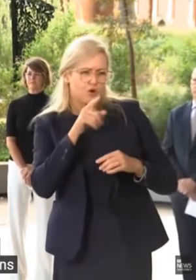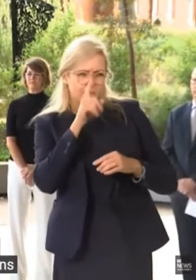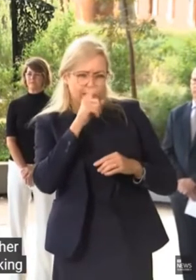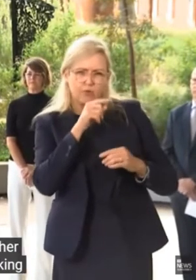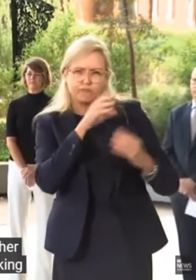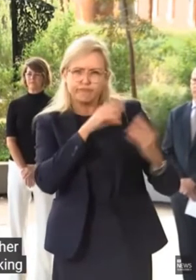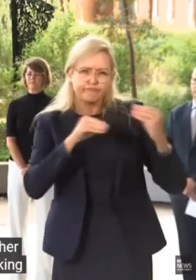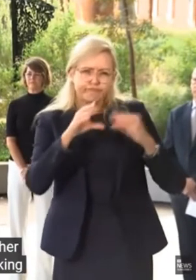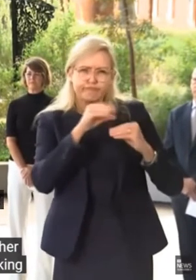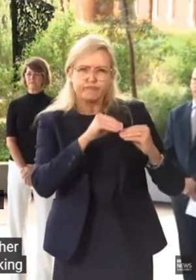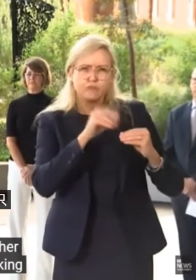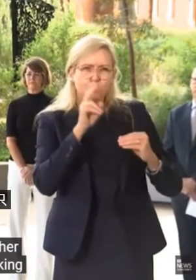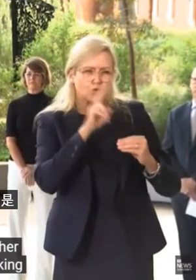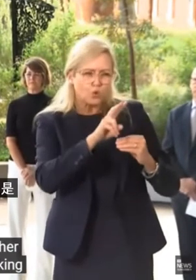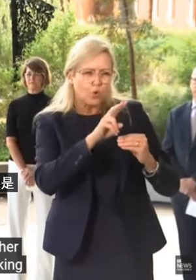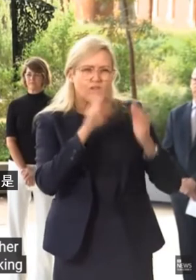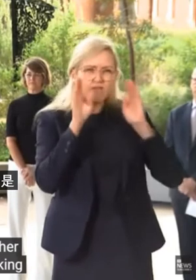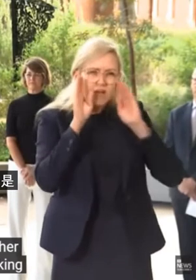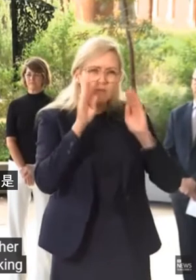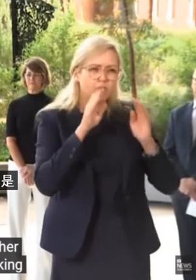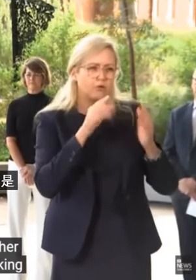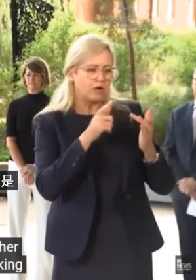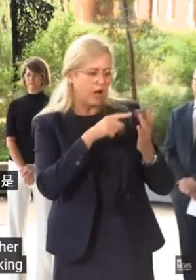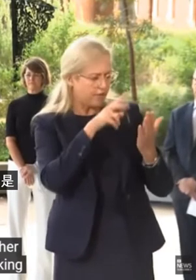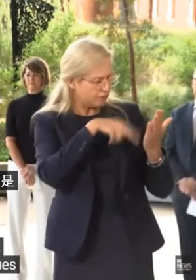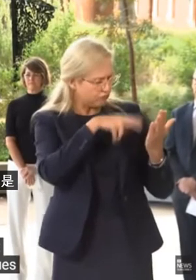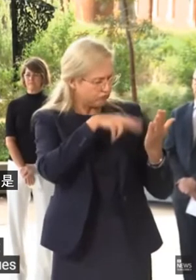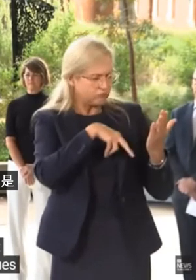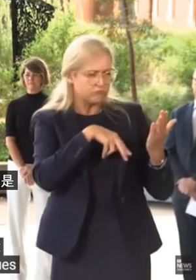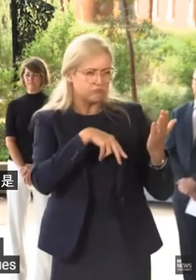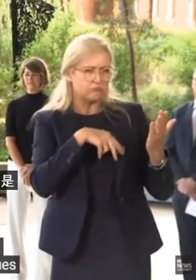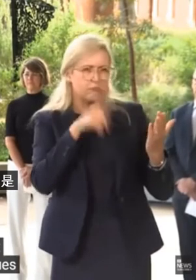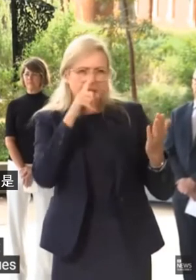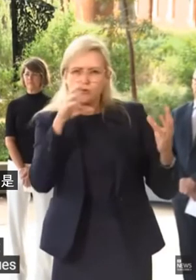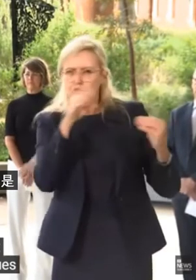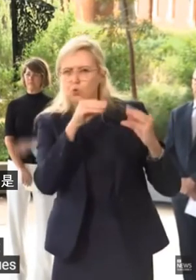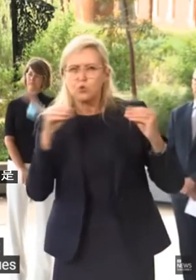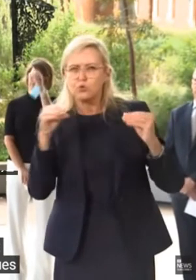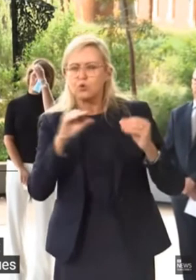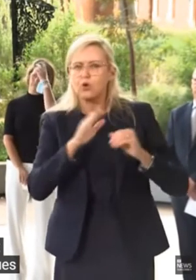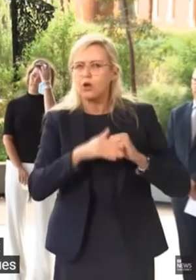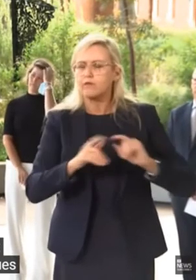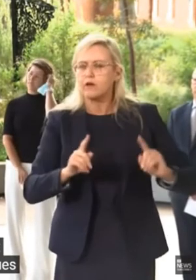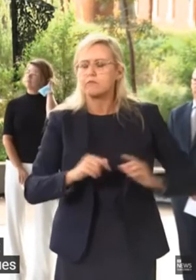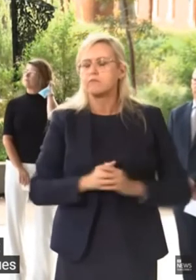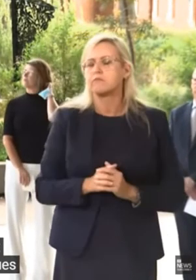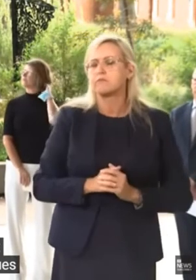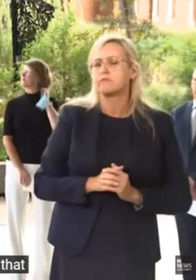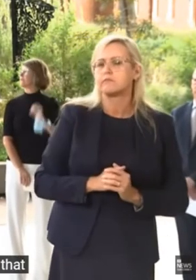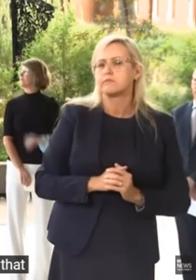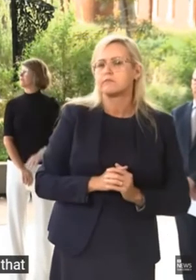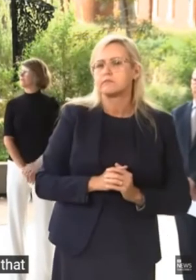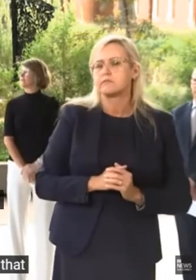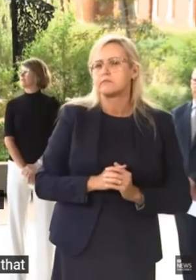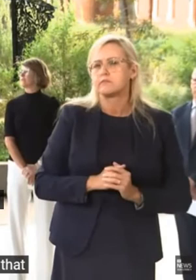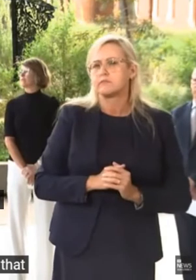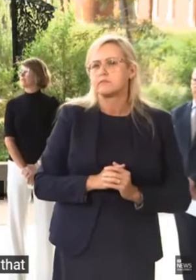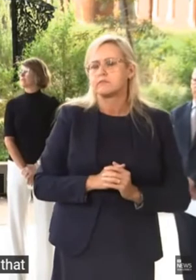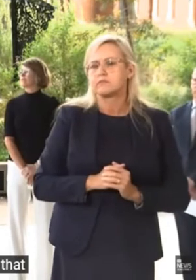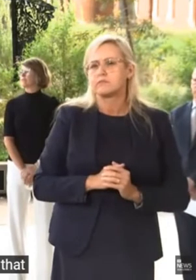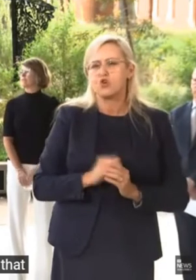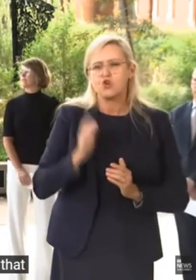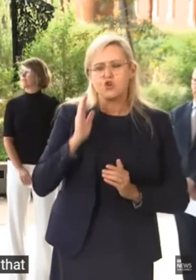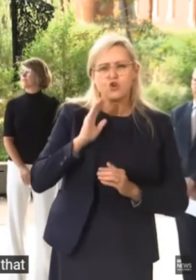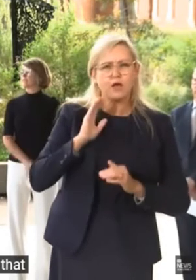to various groups, and just probably a couple of the issues. There's been some comments that side